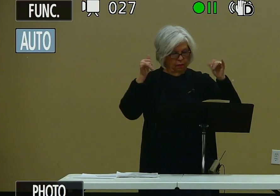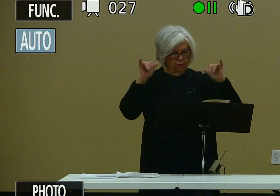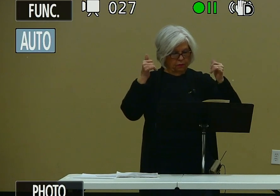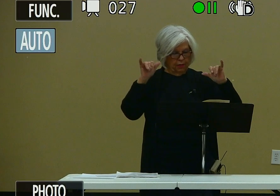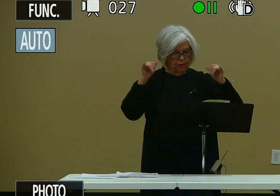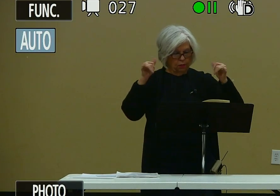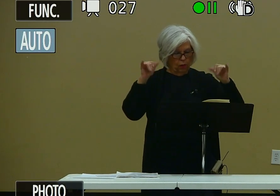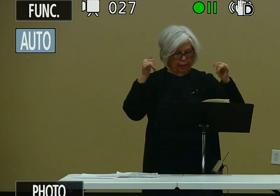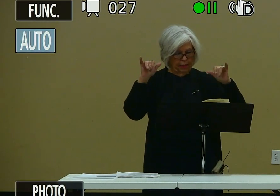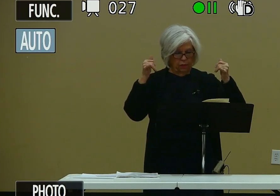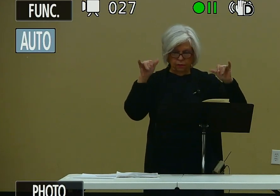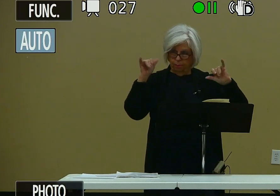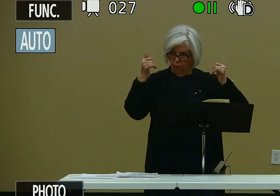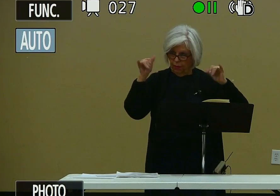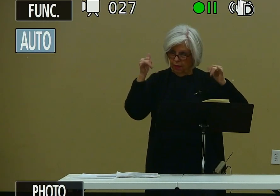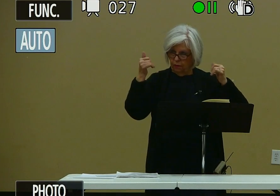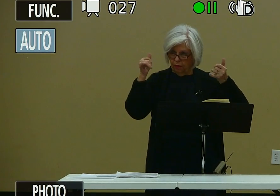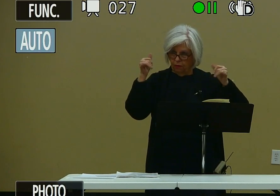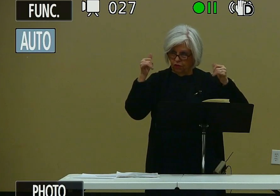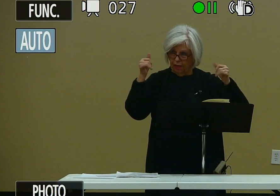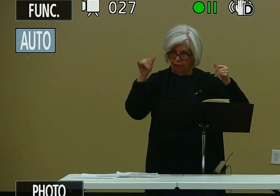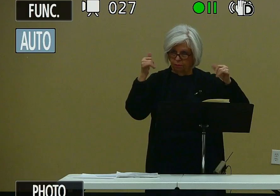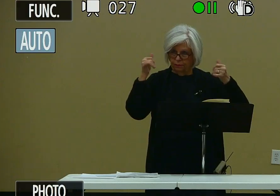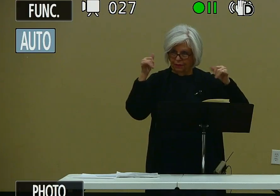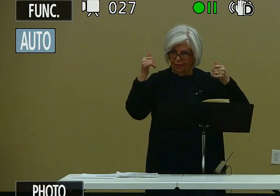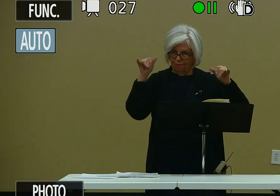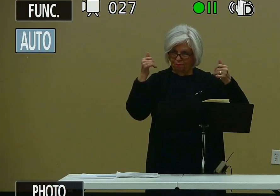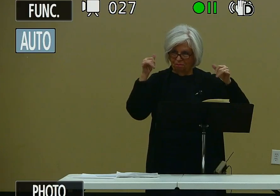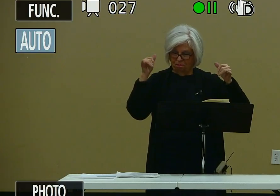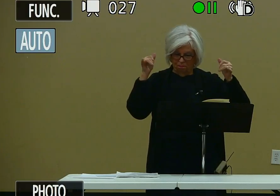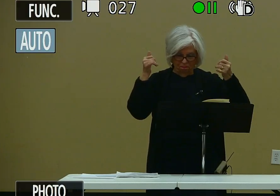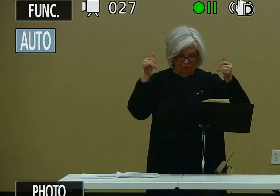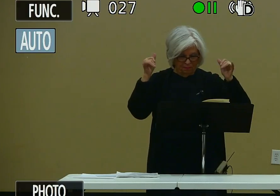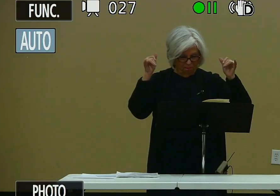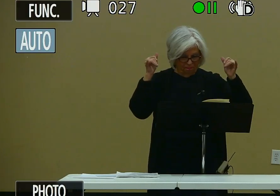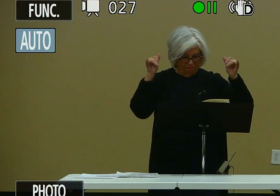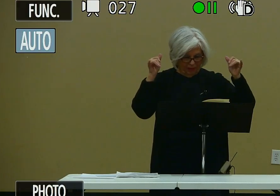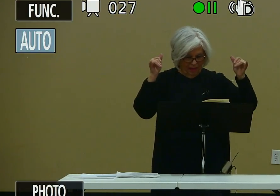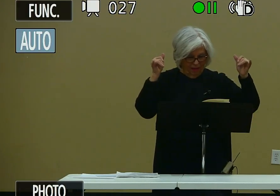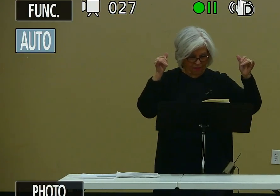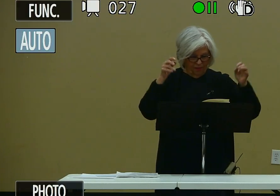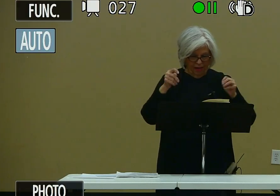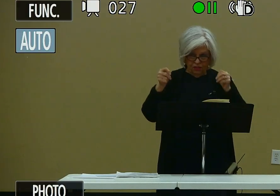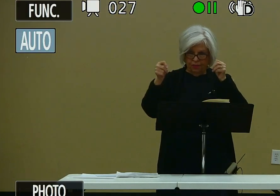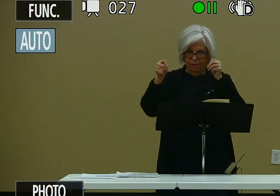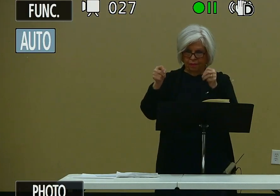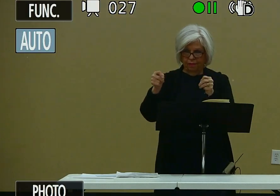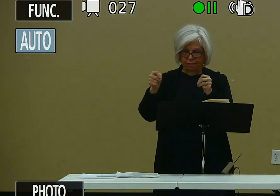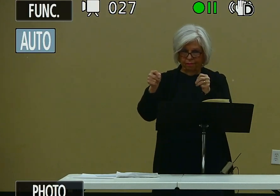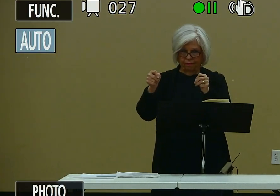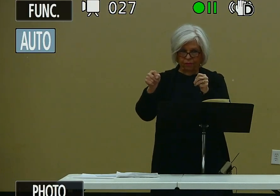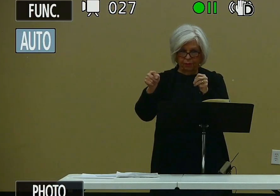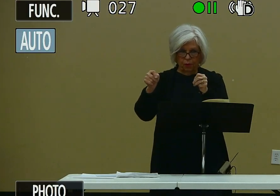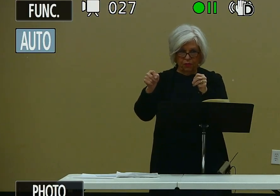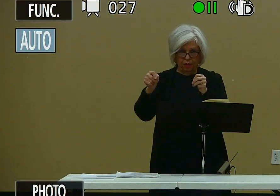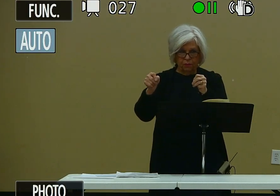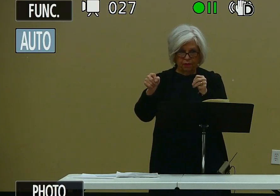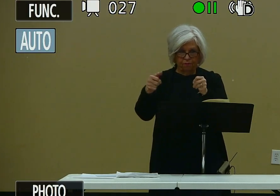Just take your Y hands, both hands, and shake them. Play. Play. Fast. Flick both thumbs.